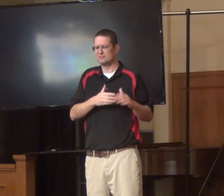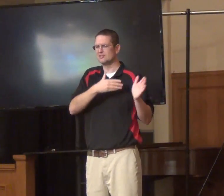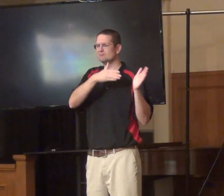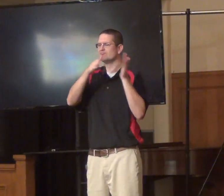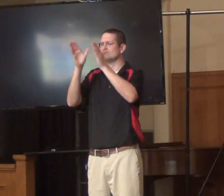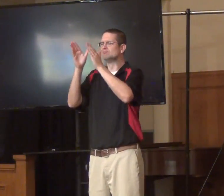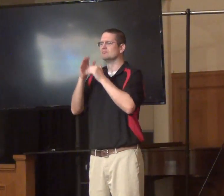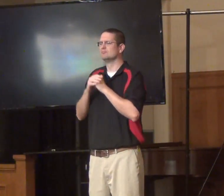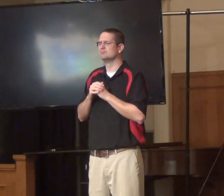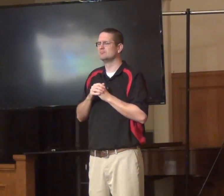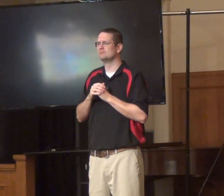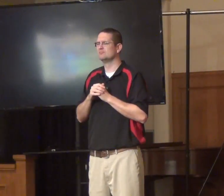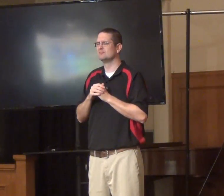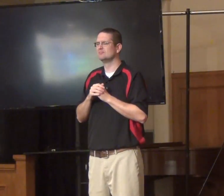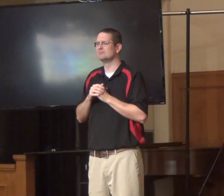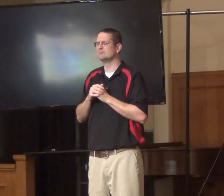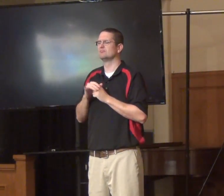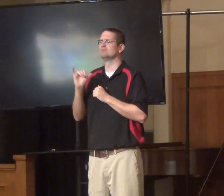of our sin, turn to you.